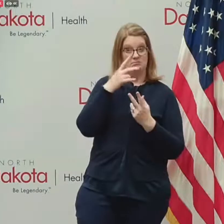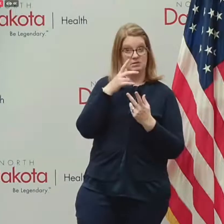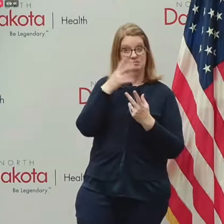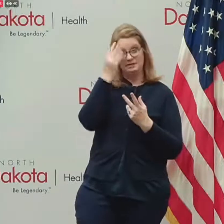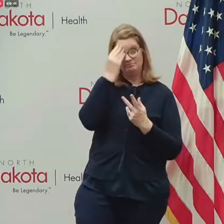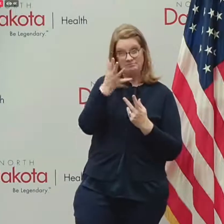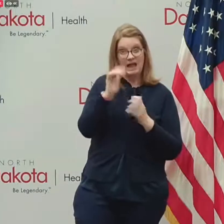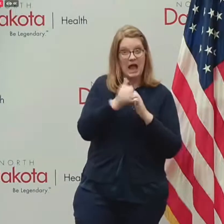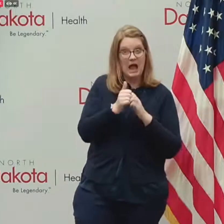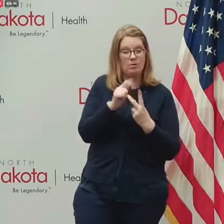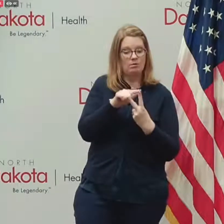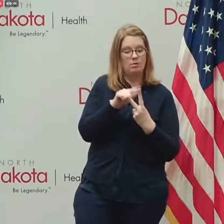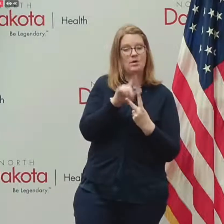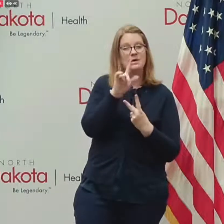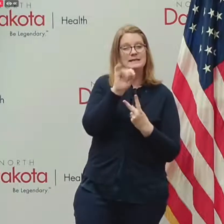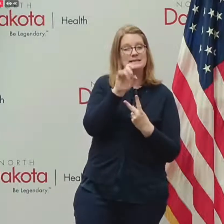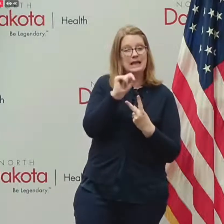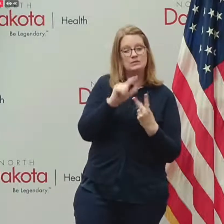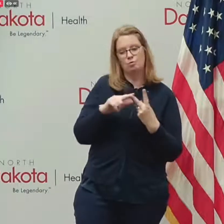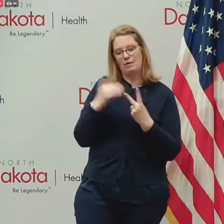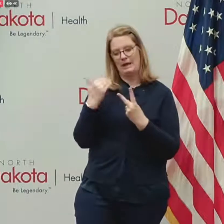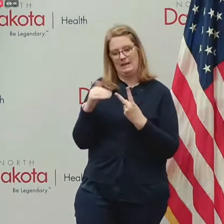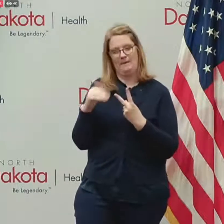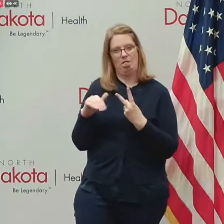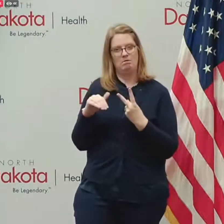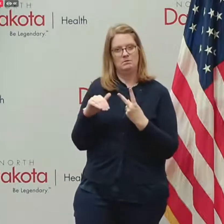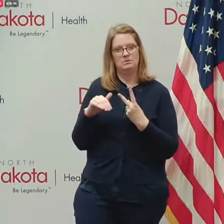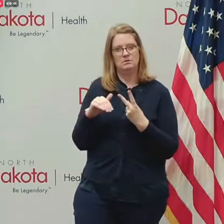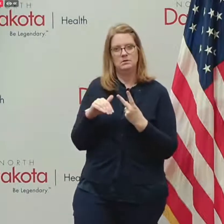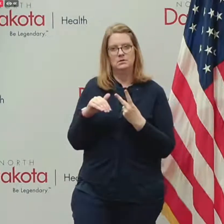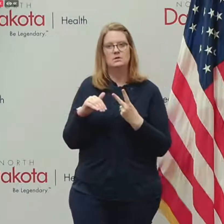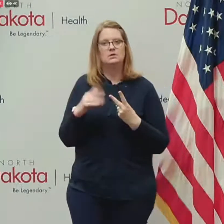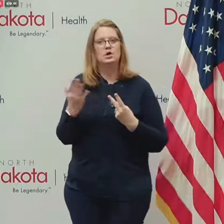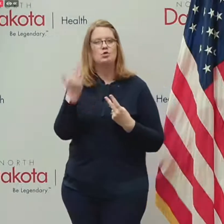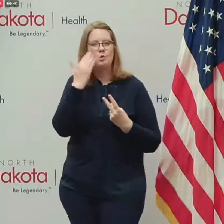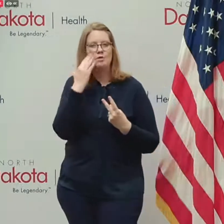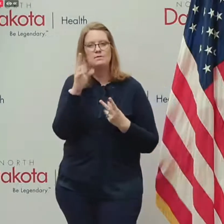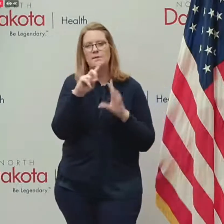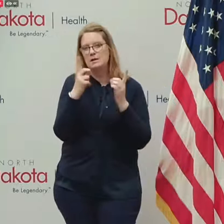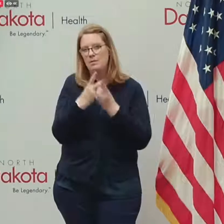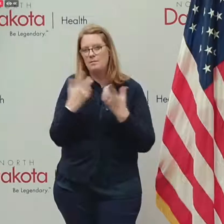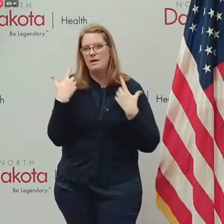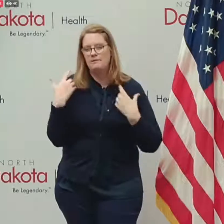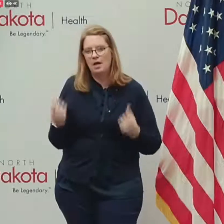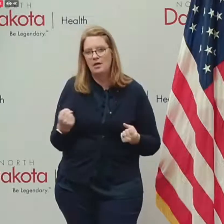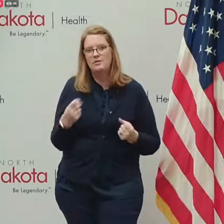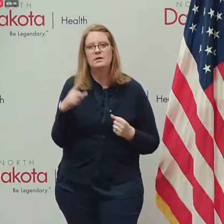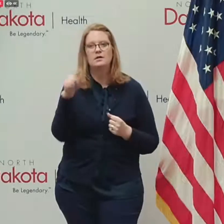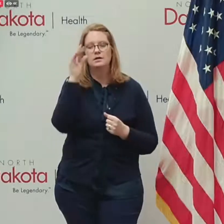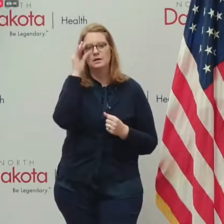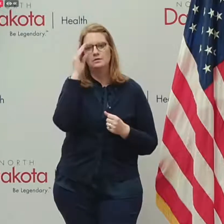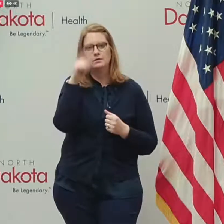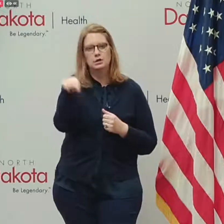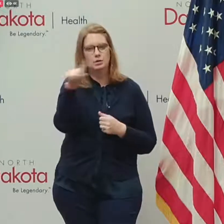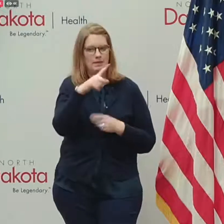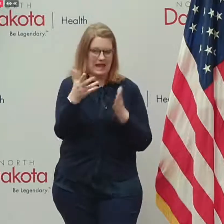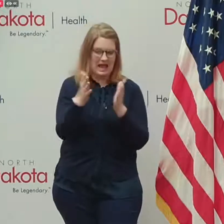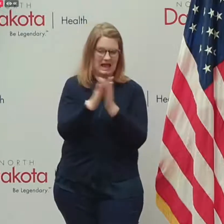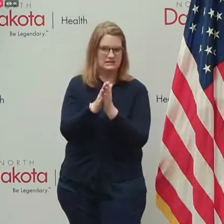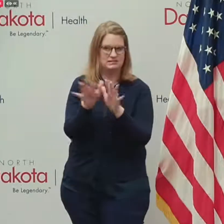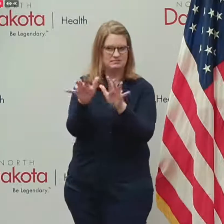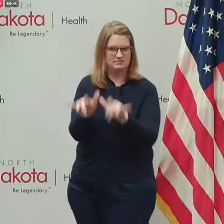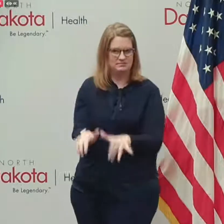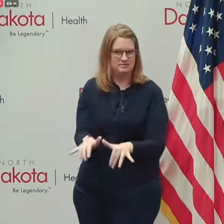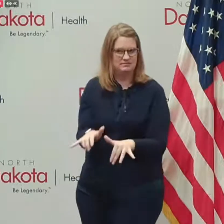or by email. When you receive those, you'll know it's from the Department of Health. You'll be asked to submit some personal information